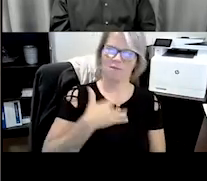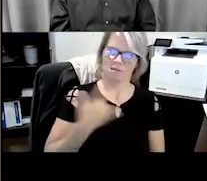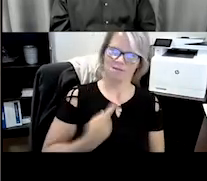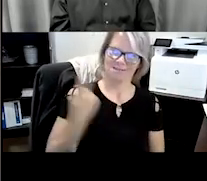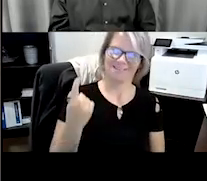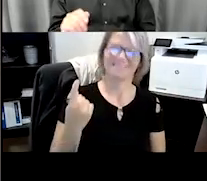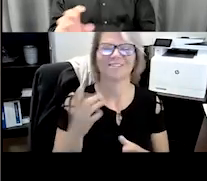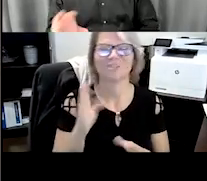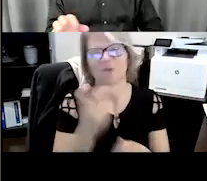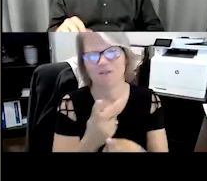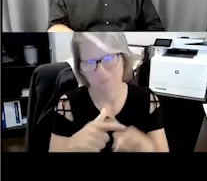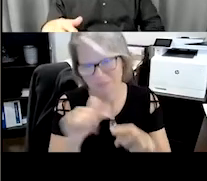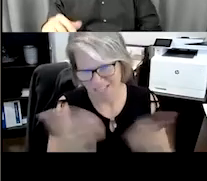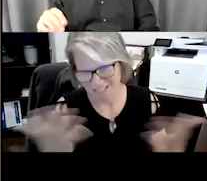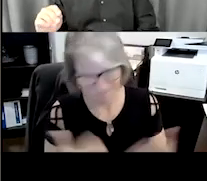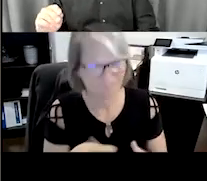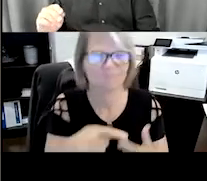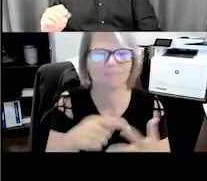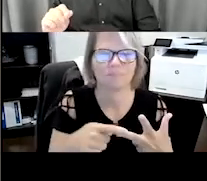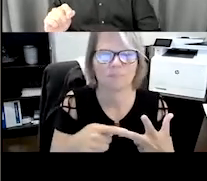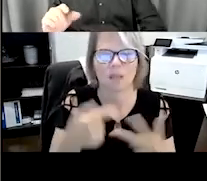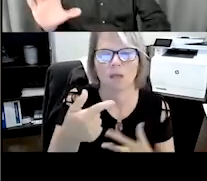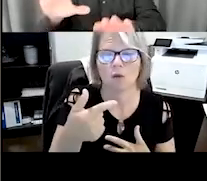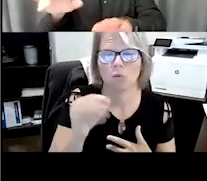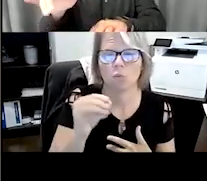They don't necessarily. What it allows you to do is have